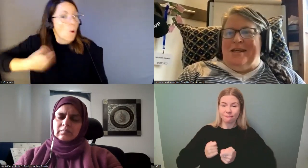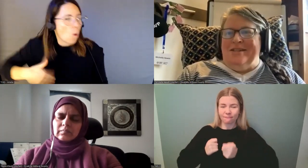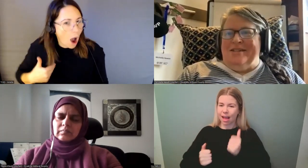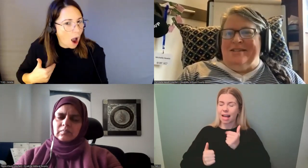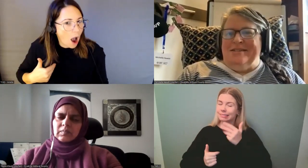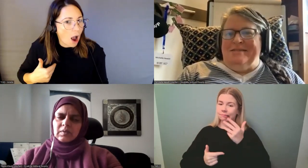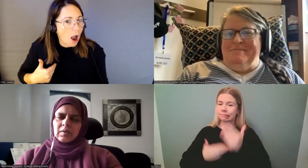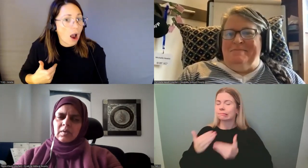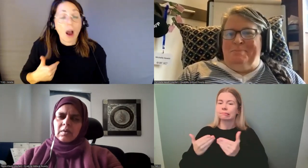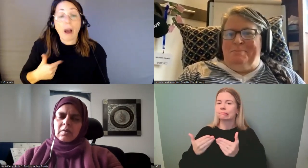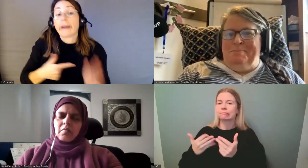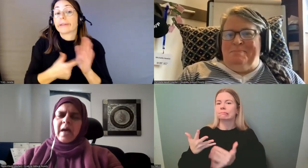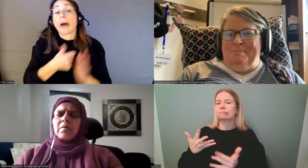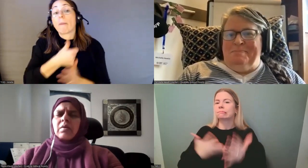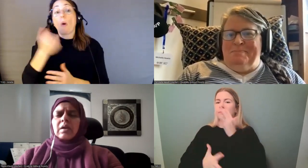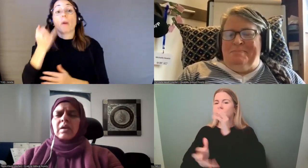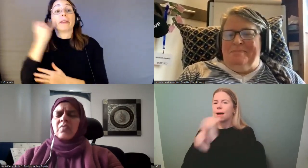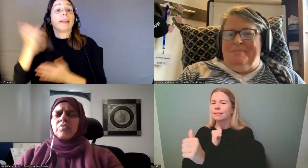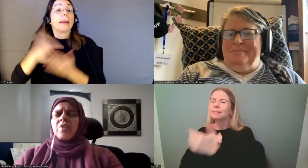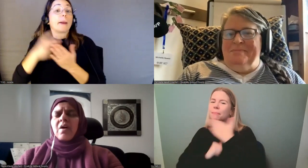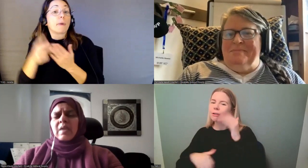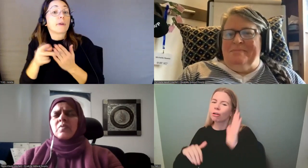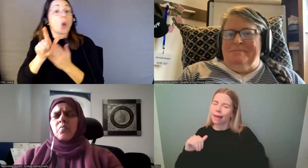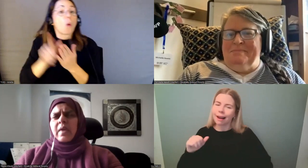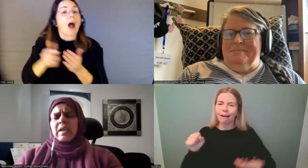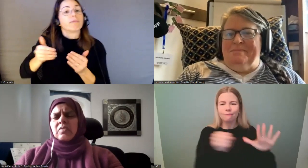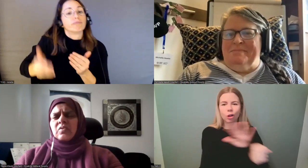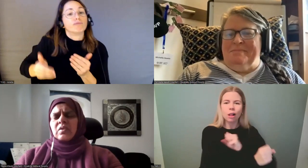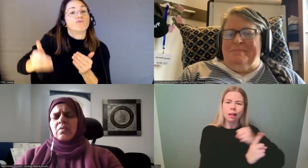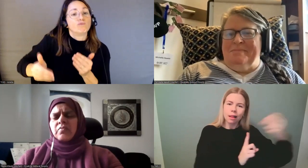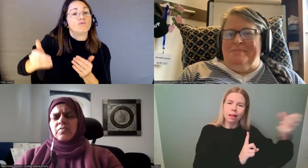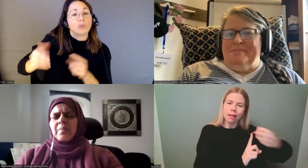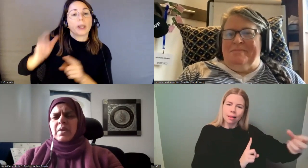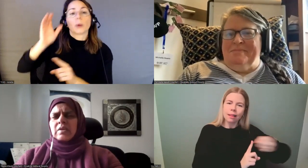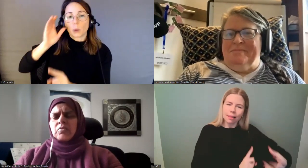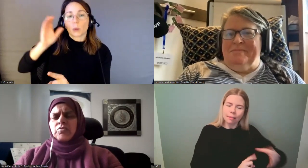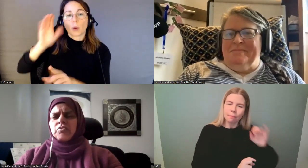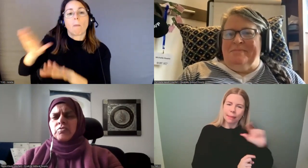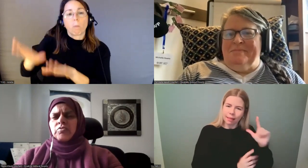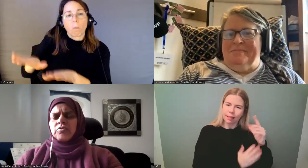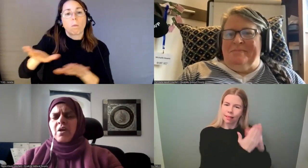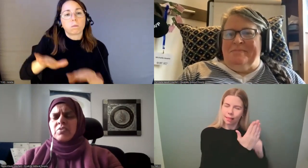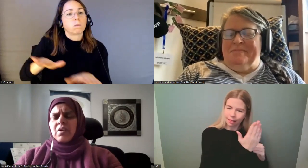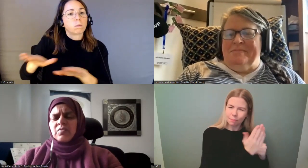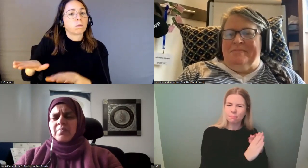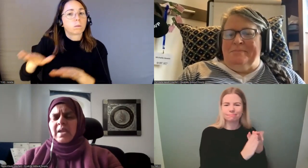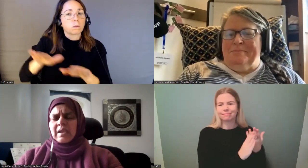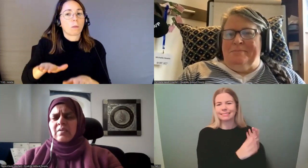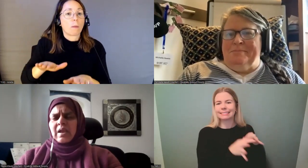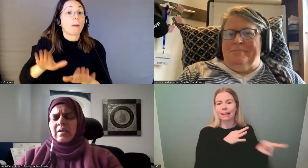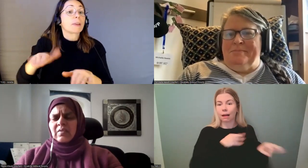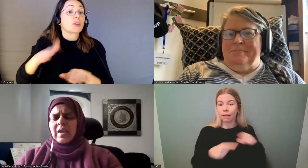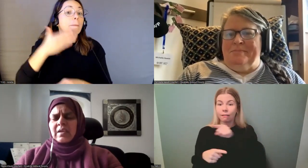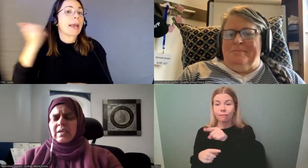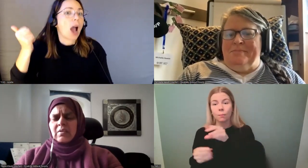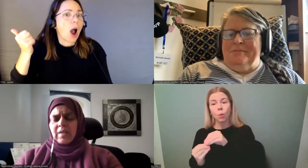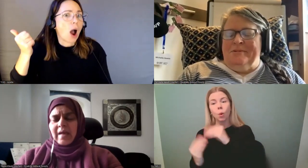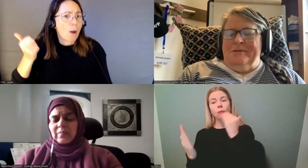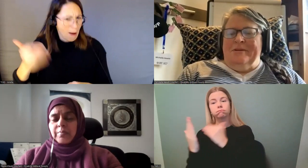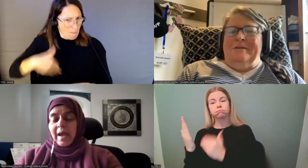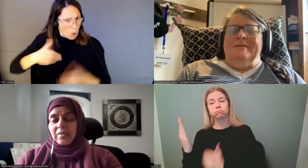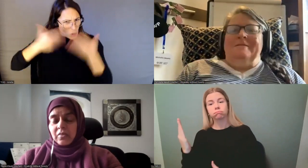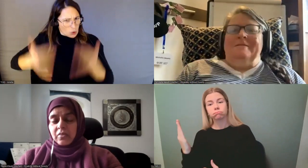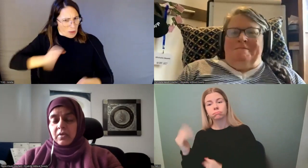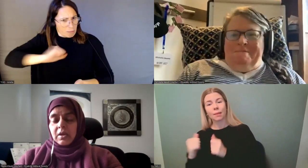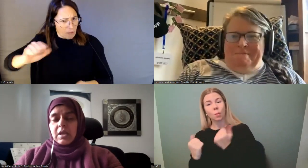better regulations? Well, is there time to wait for somebody who's signed on to MAID and is taking their